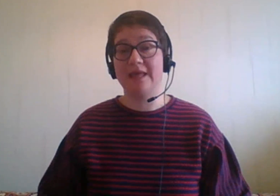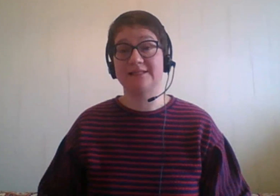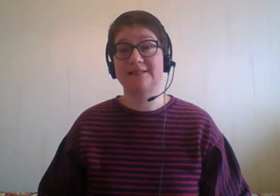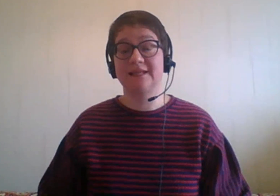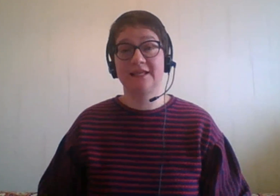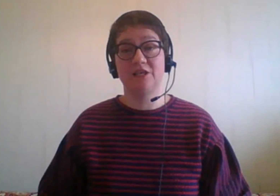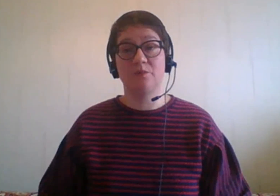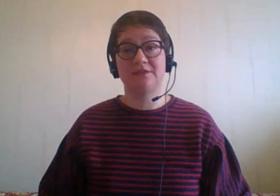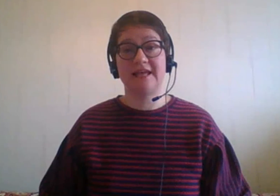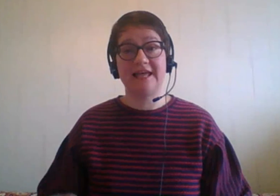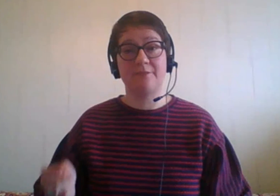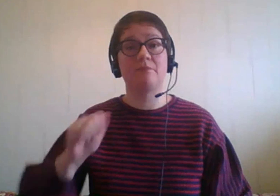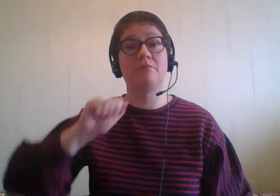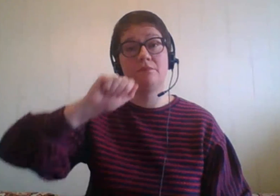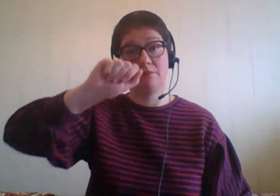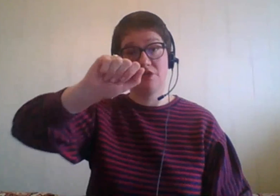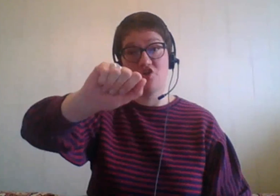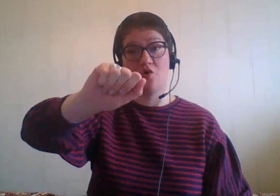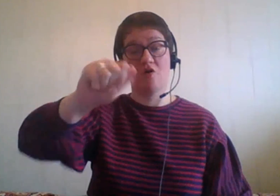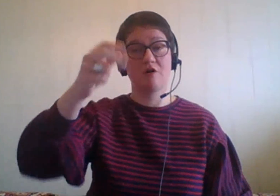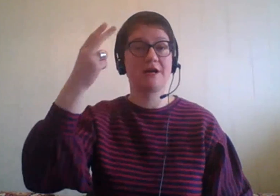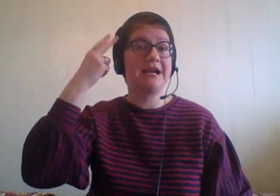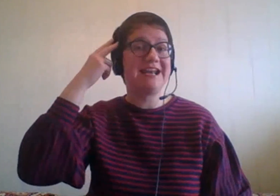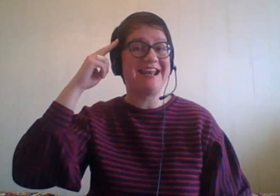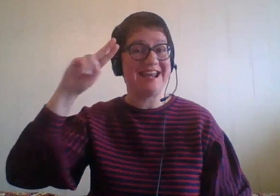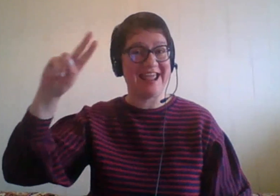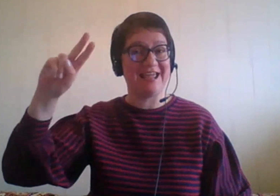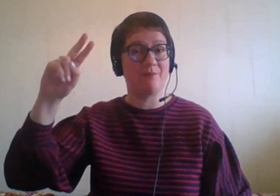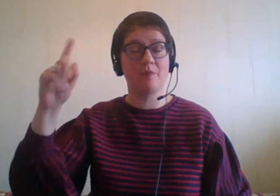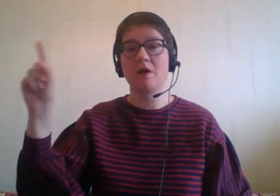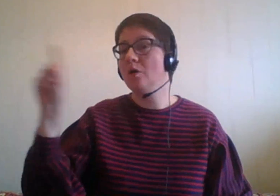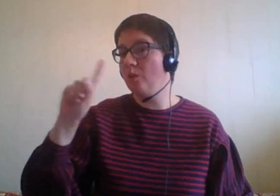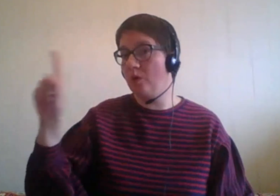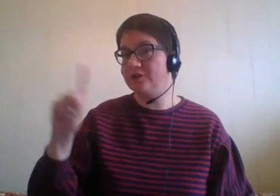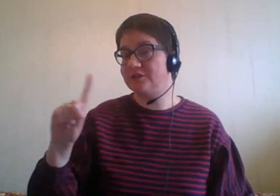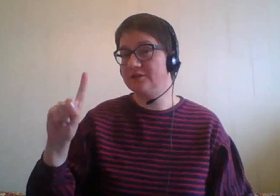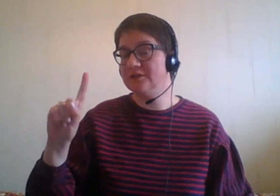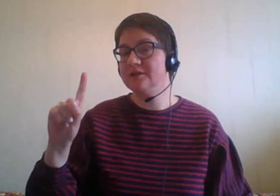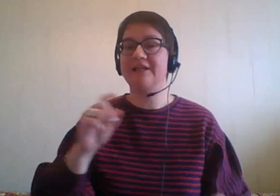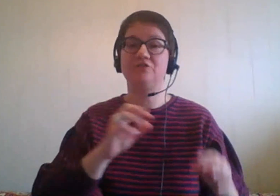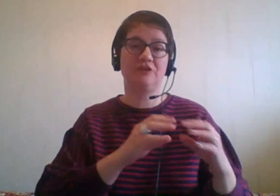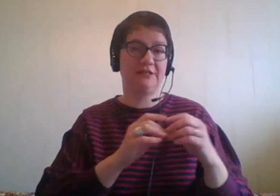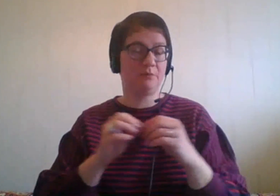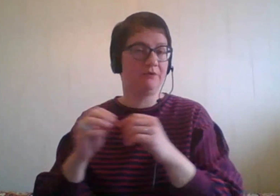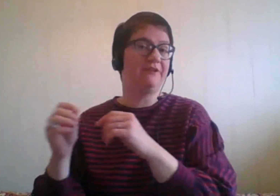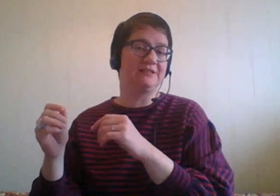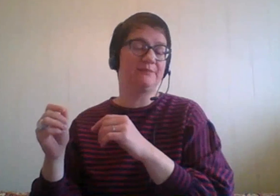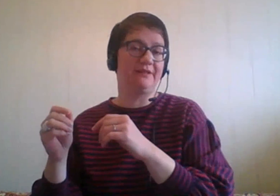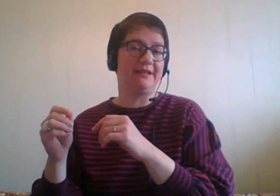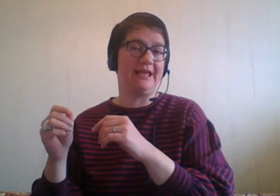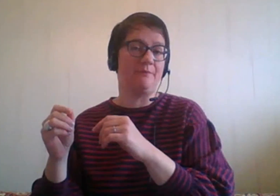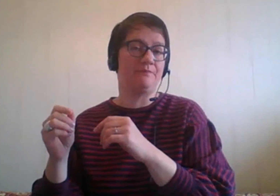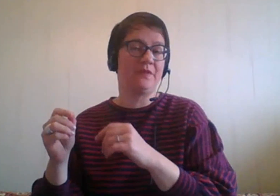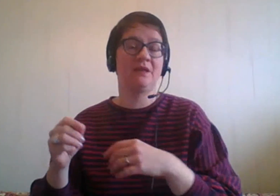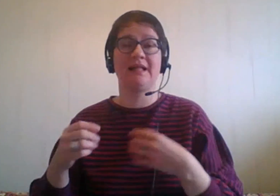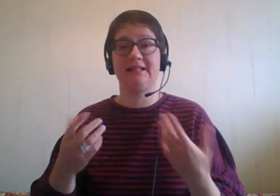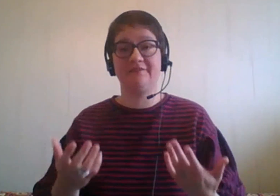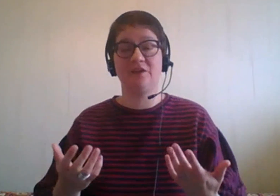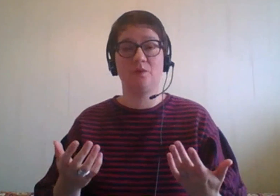is, you would say your name, what, and usually they will fingerspell their name. And then if you want